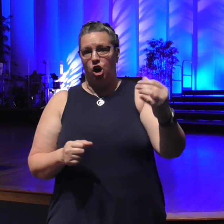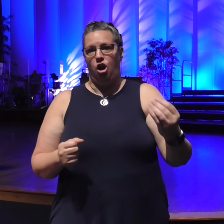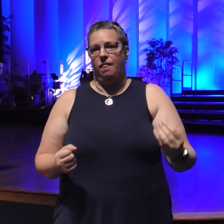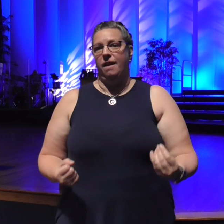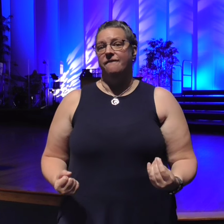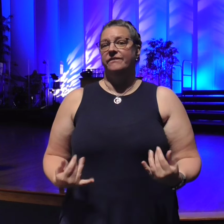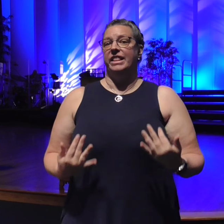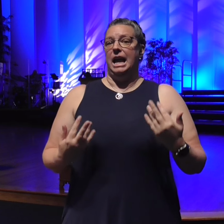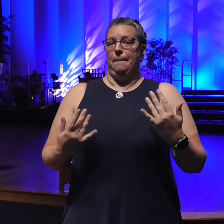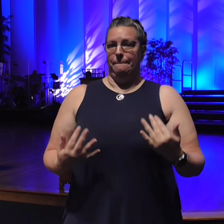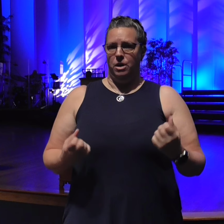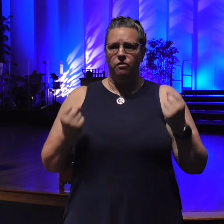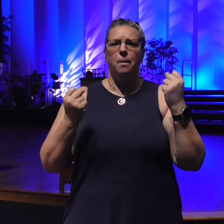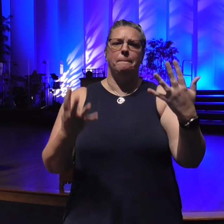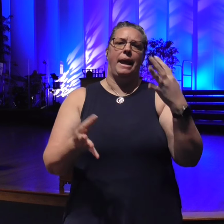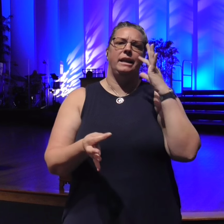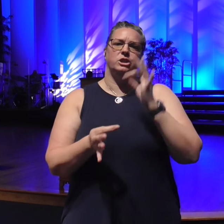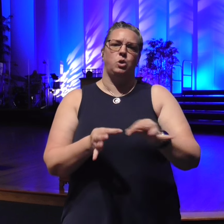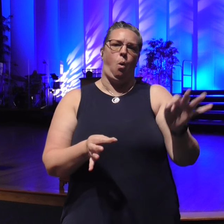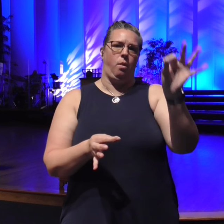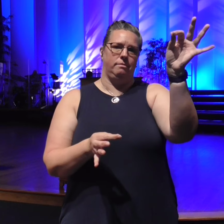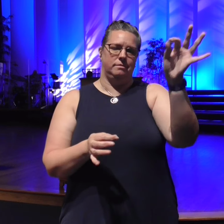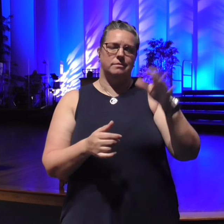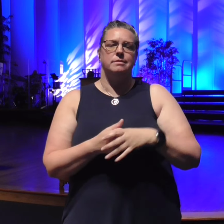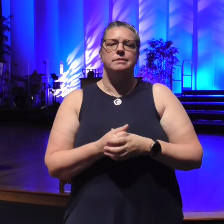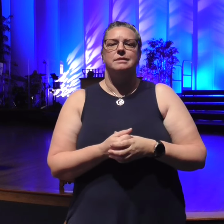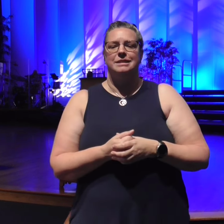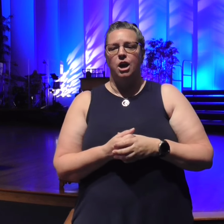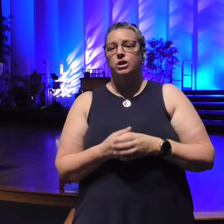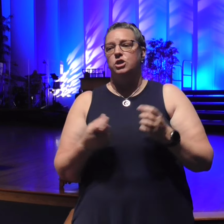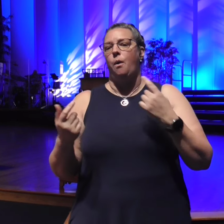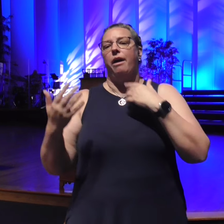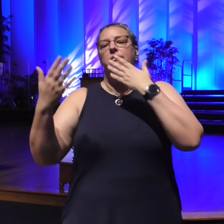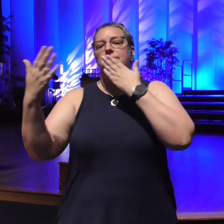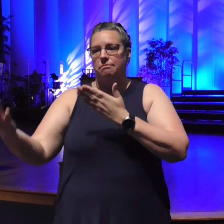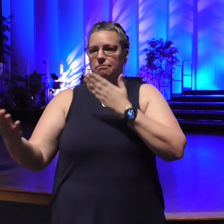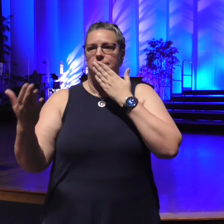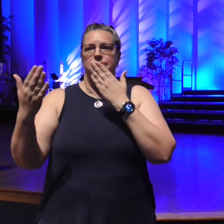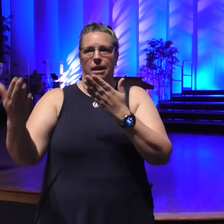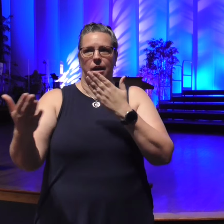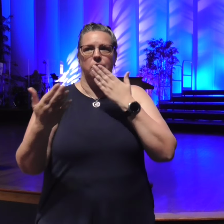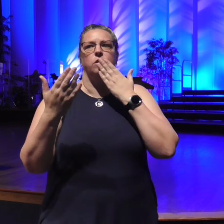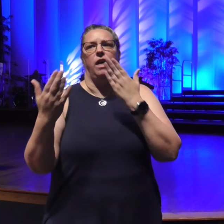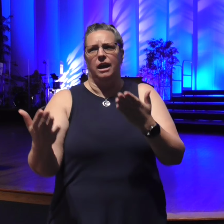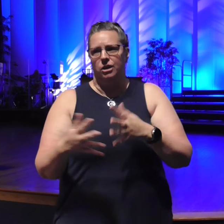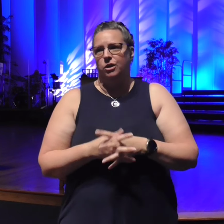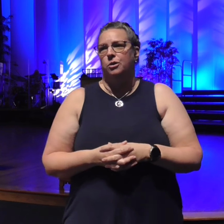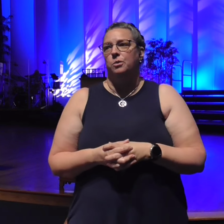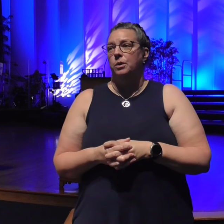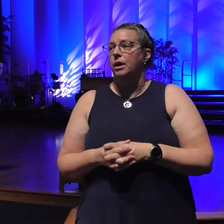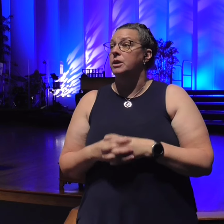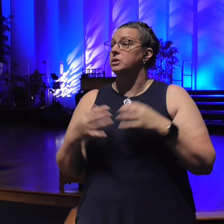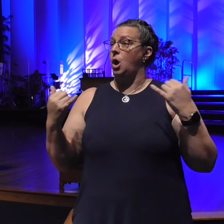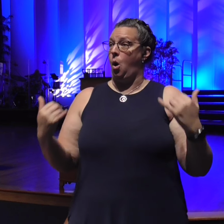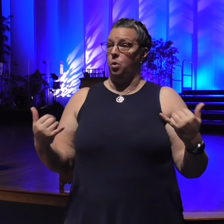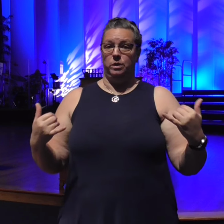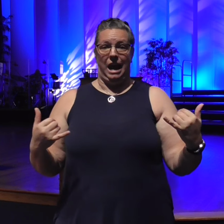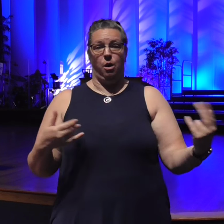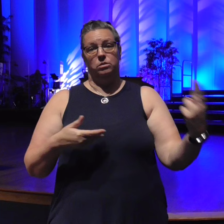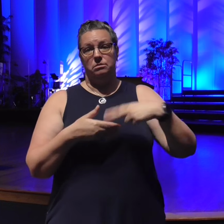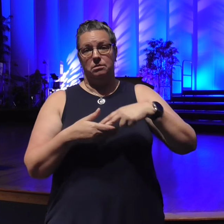many souls. And so I just thank you, thank you, thank you. So now let's say